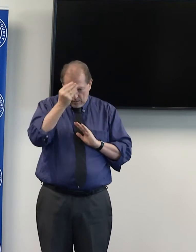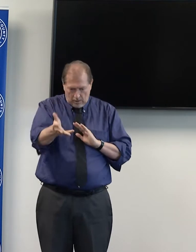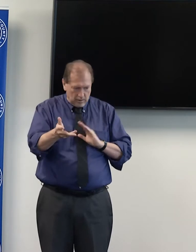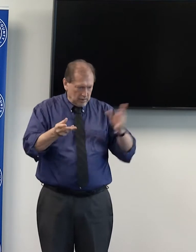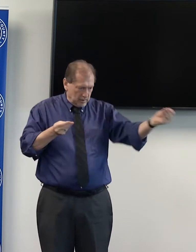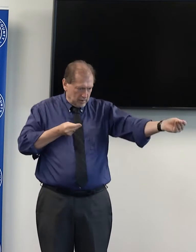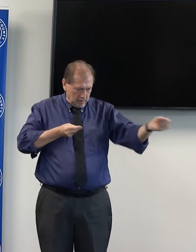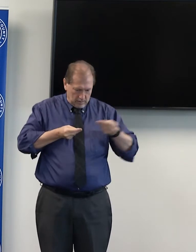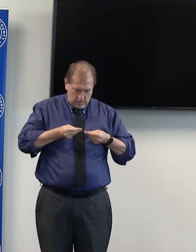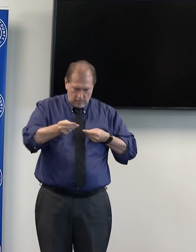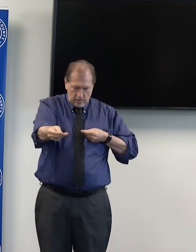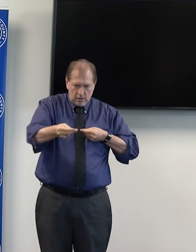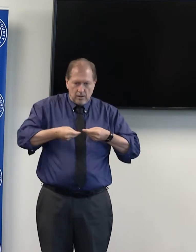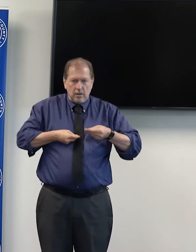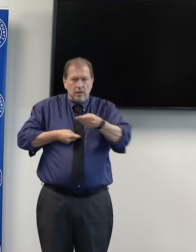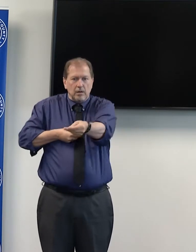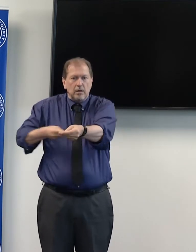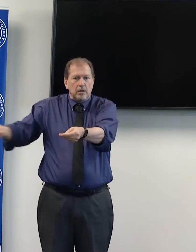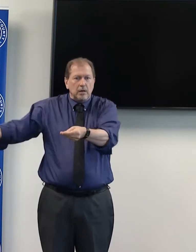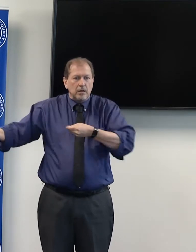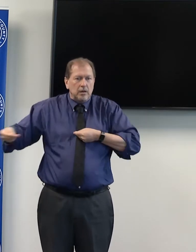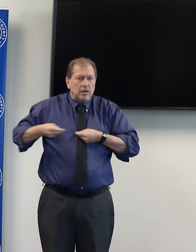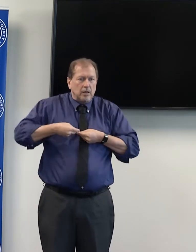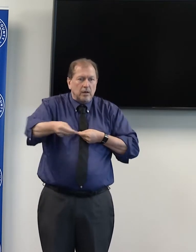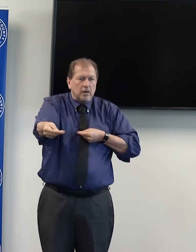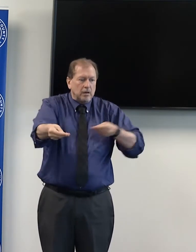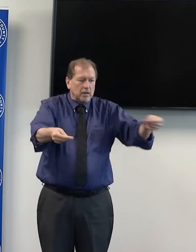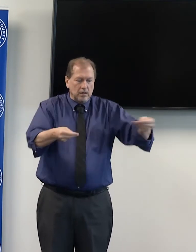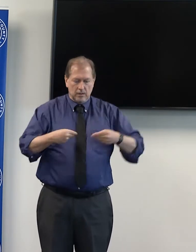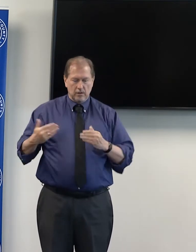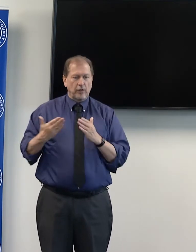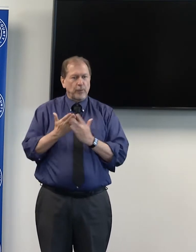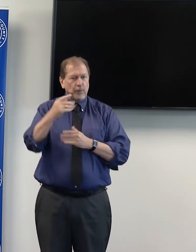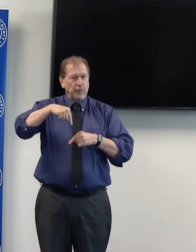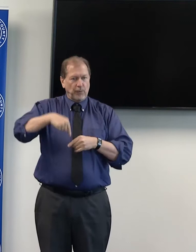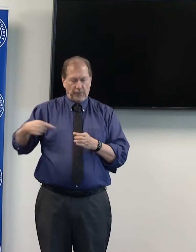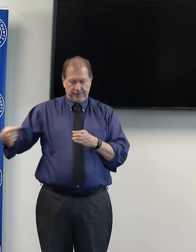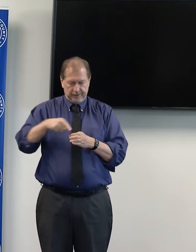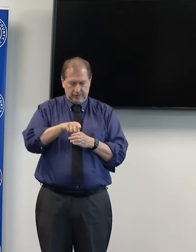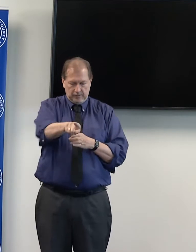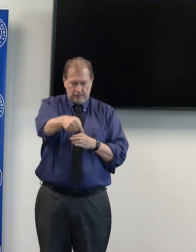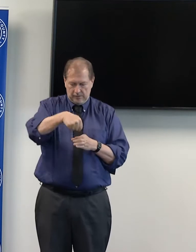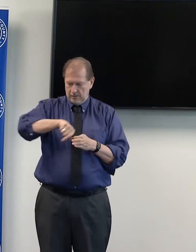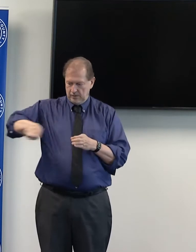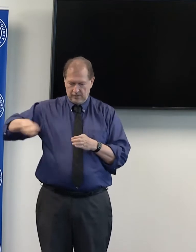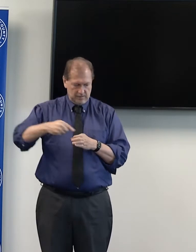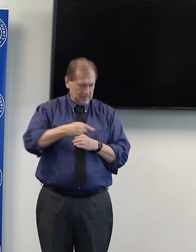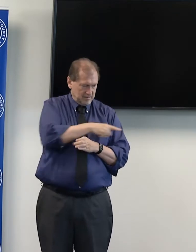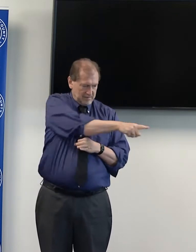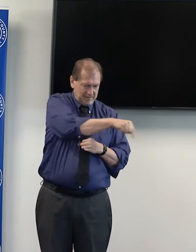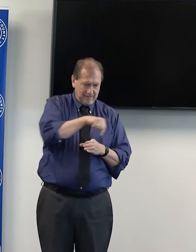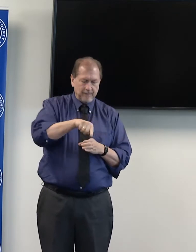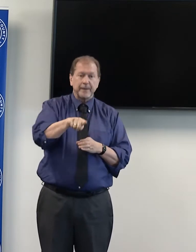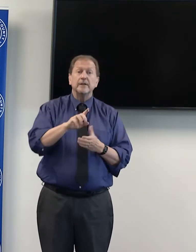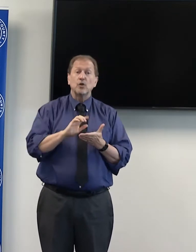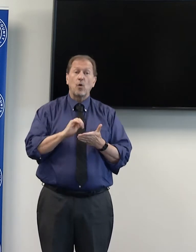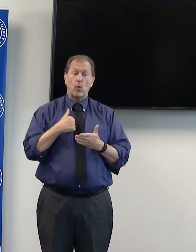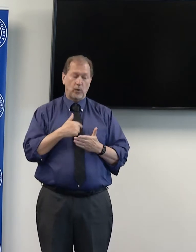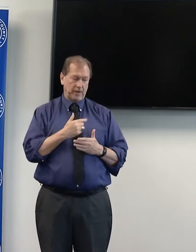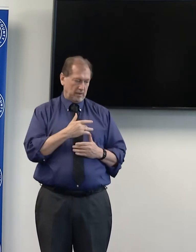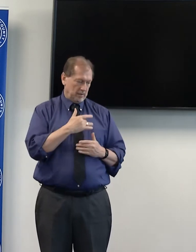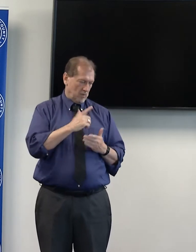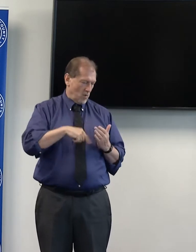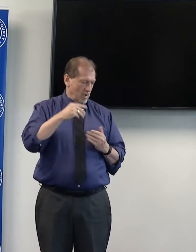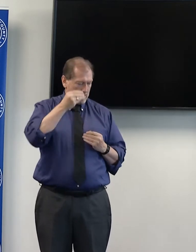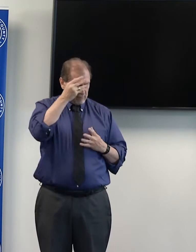alone a night like last night, concerns ground truth. What is exactly happening in that community? What